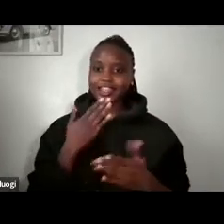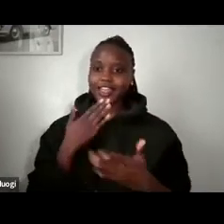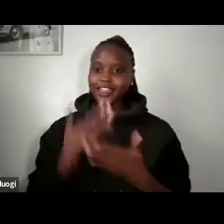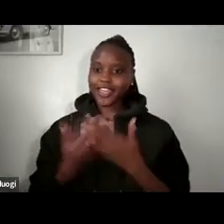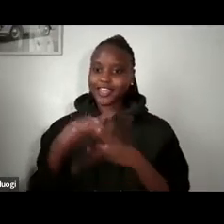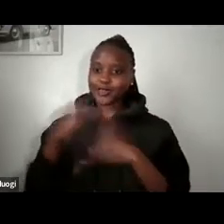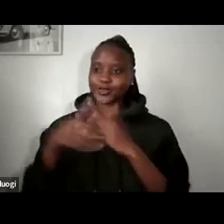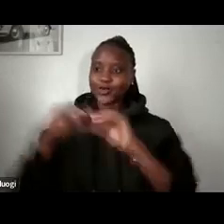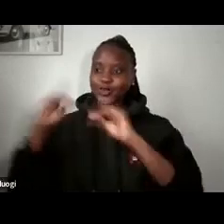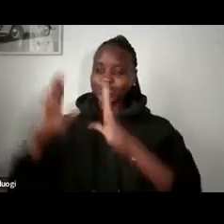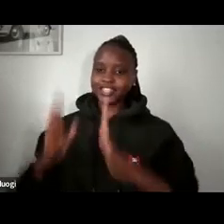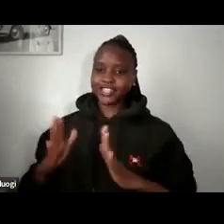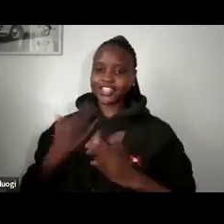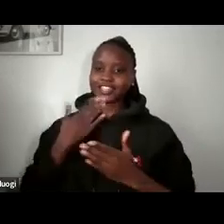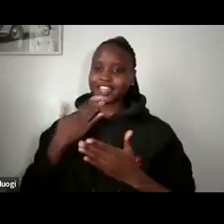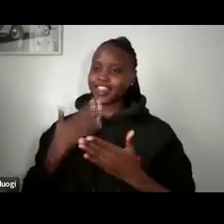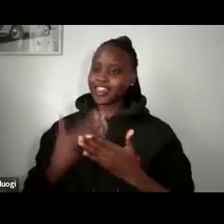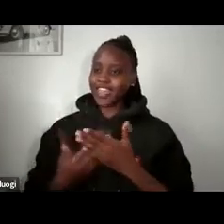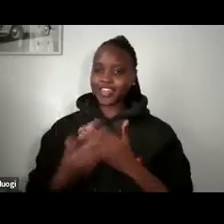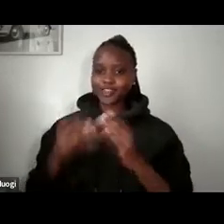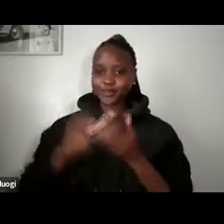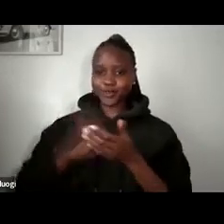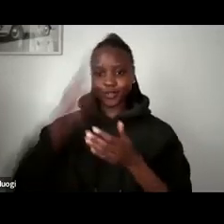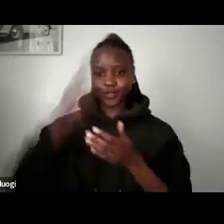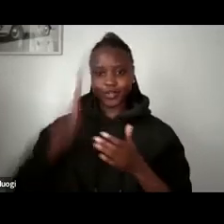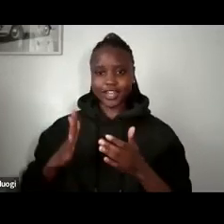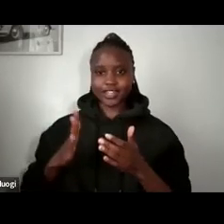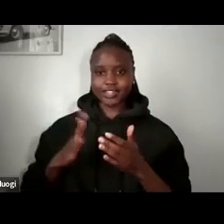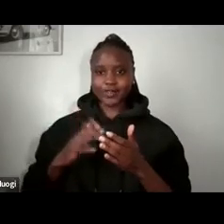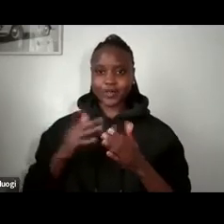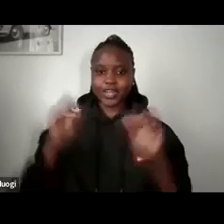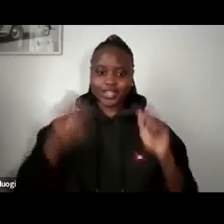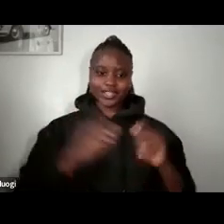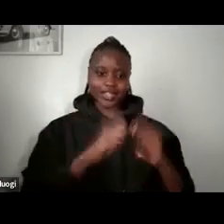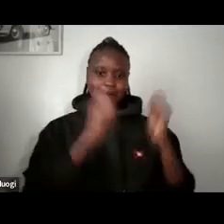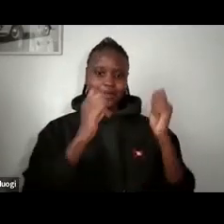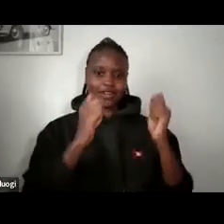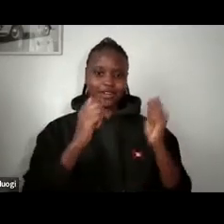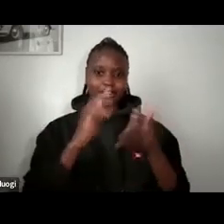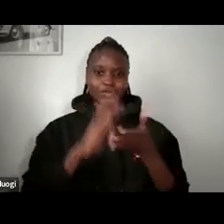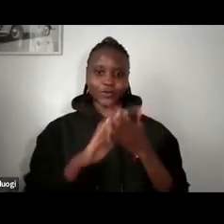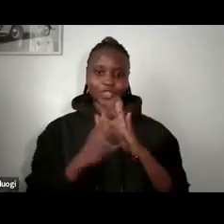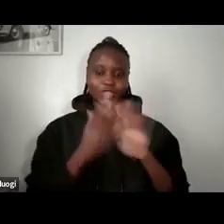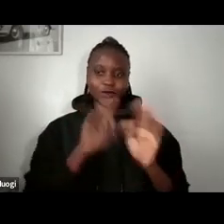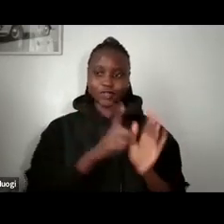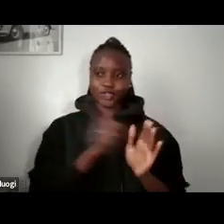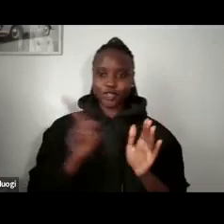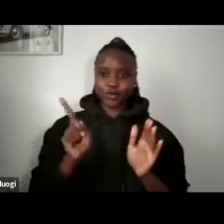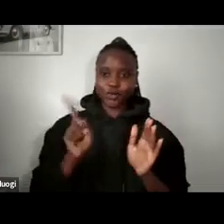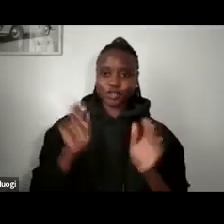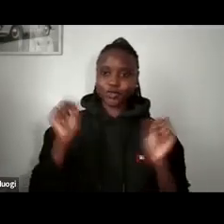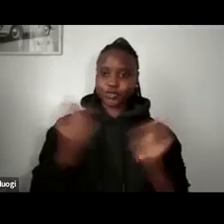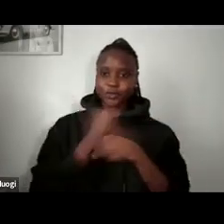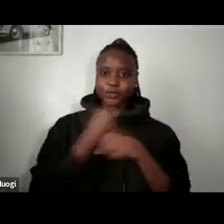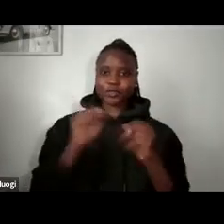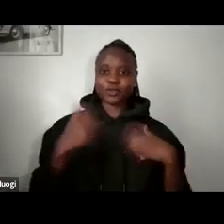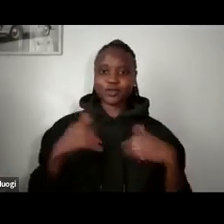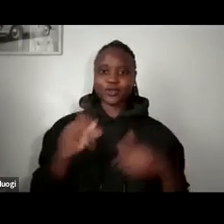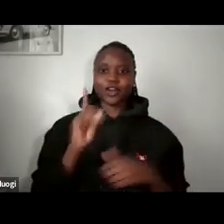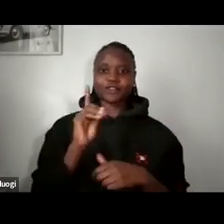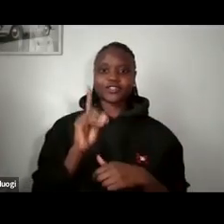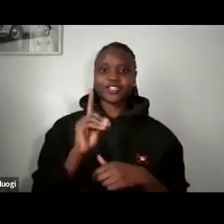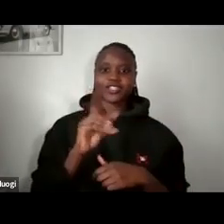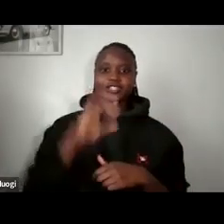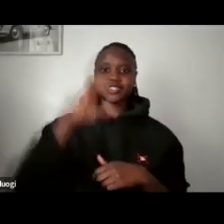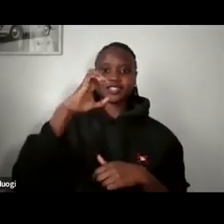teachers. Thank you to all the students who made this happen. Without you guys, we do not have digital essay competition.